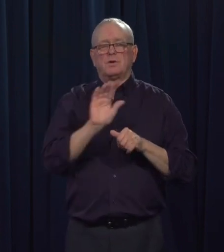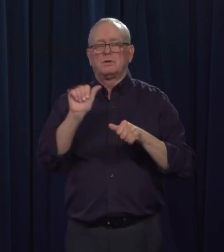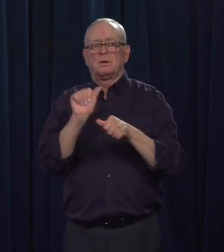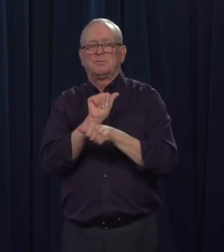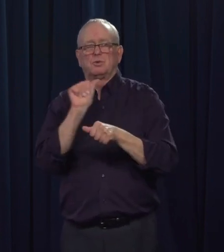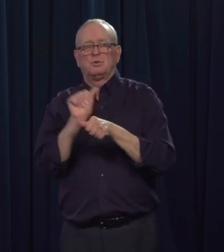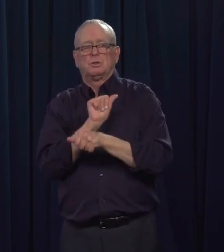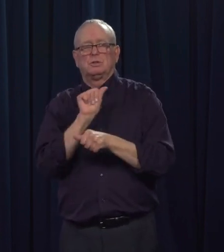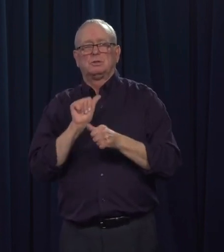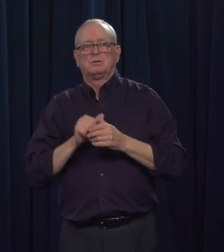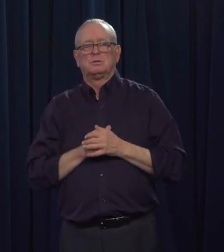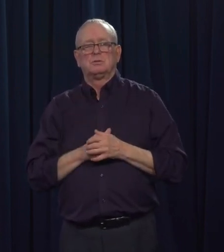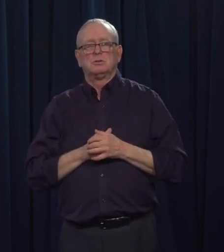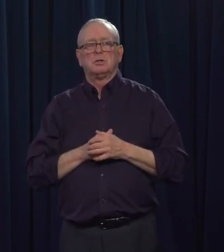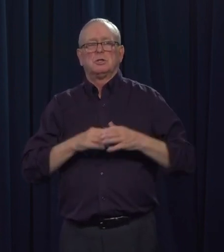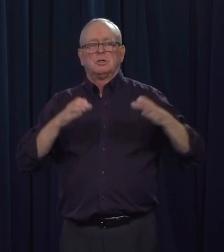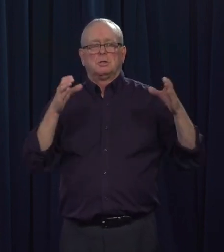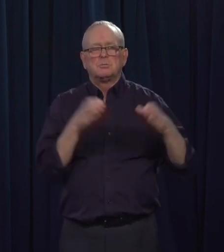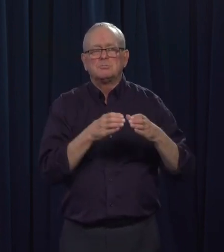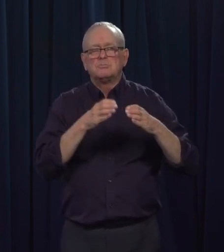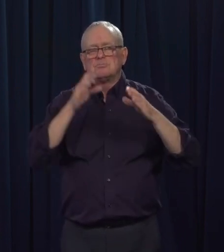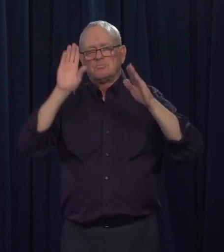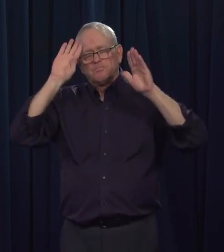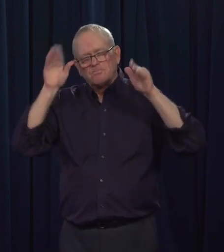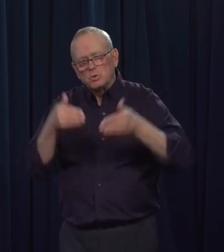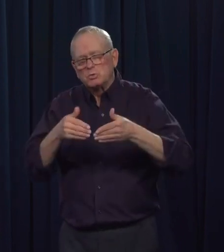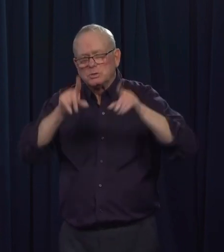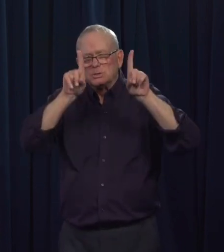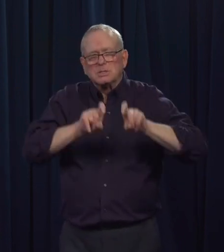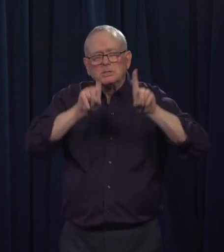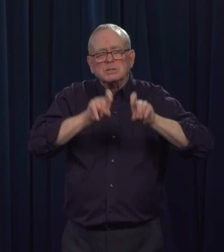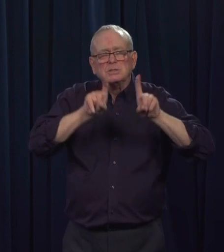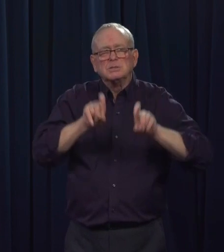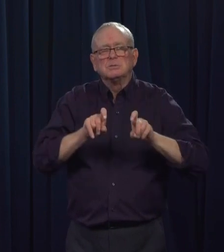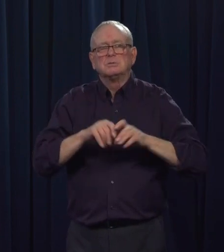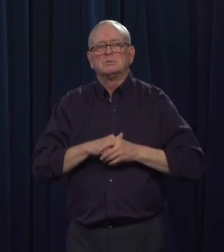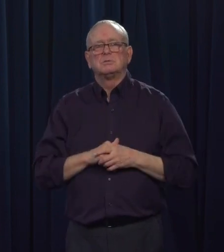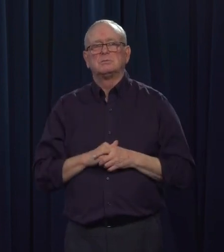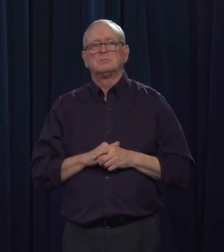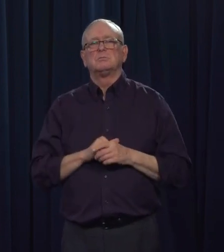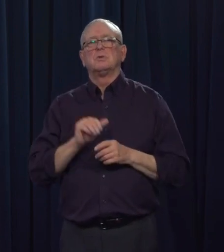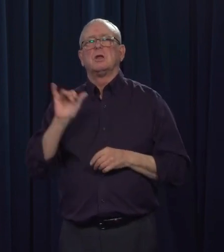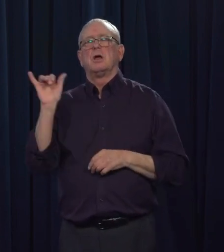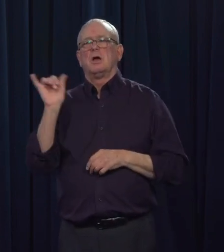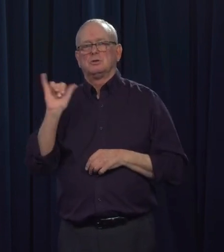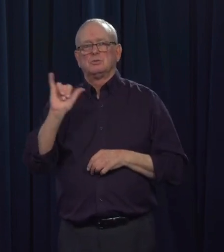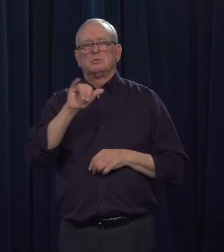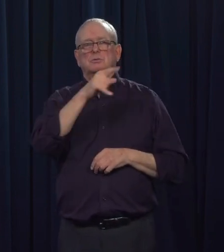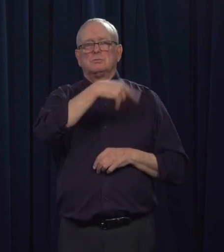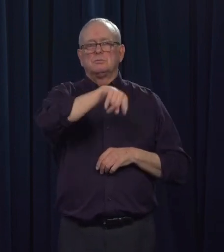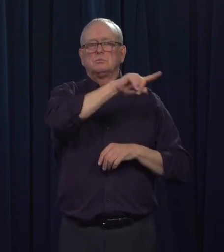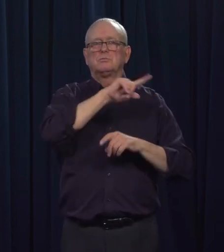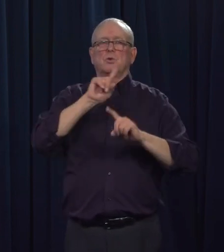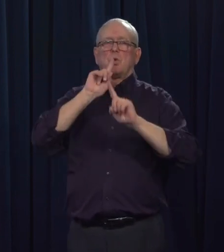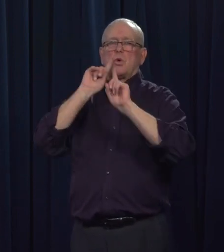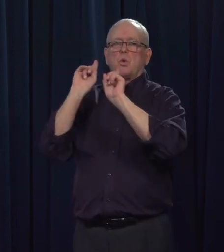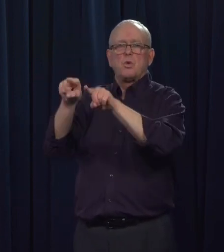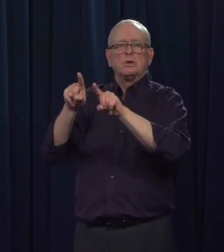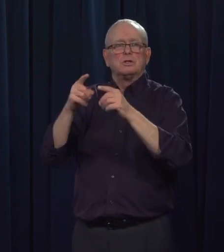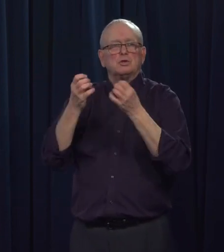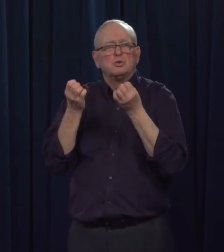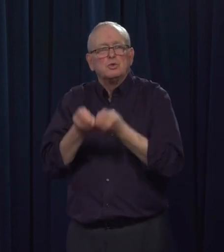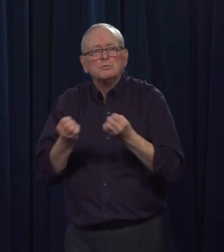They also put in some orders early on for some extra equipment to help them enhance their testing